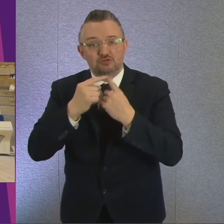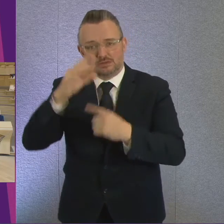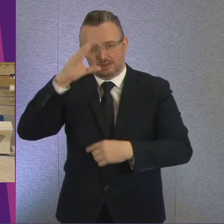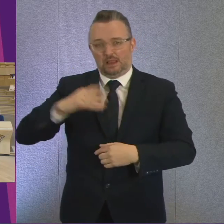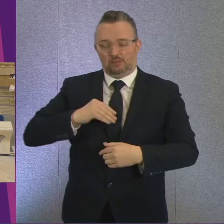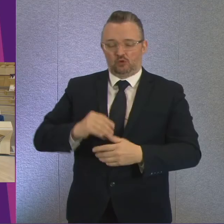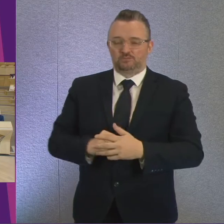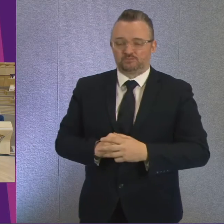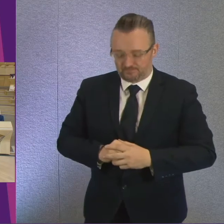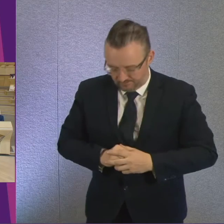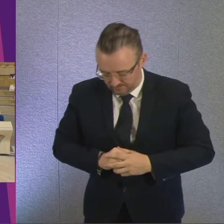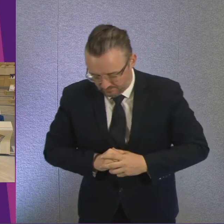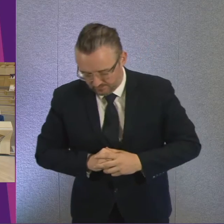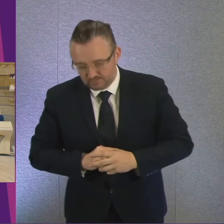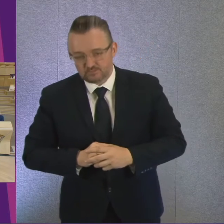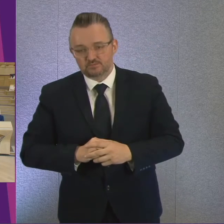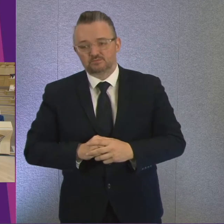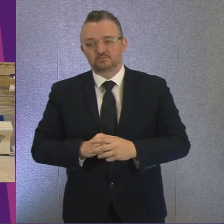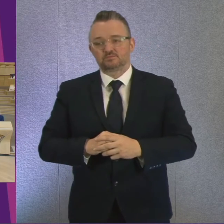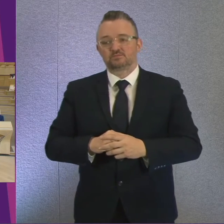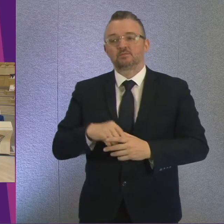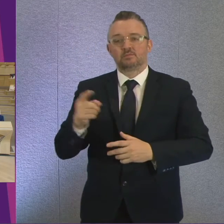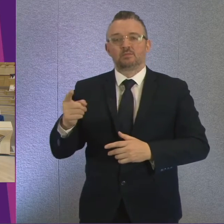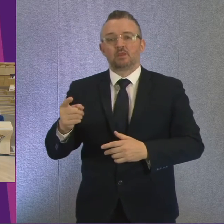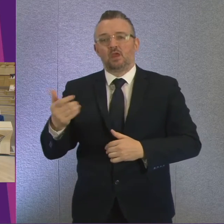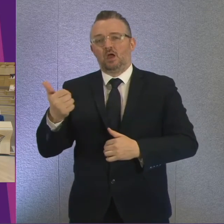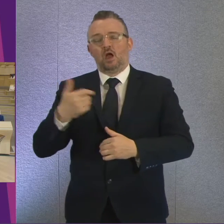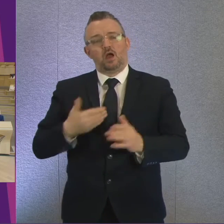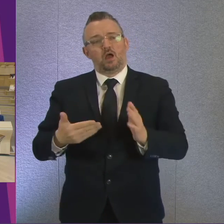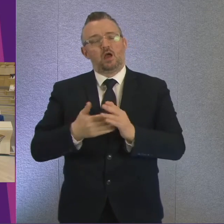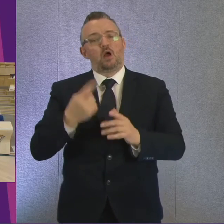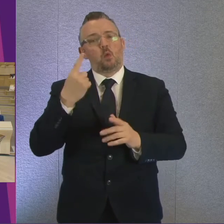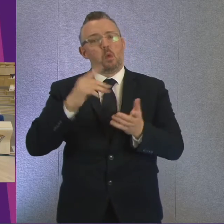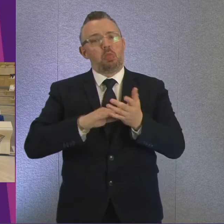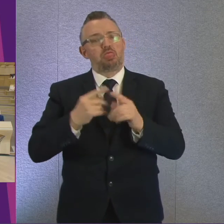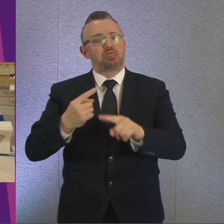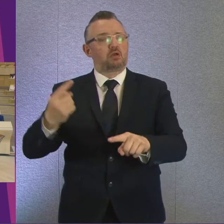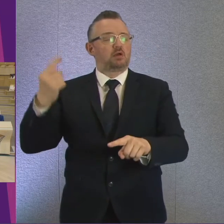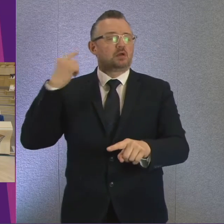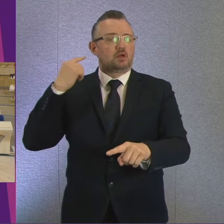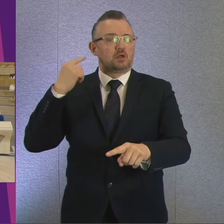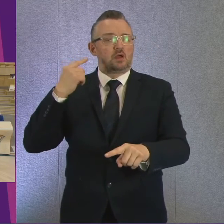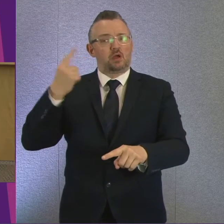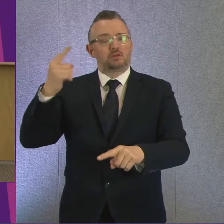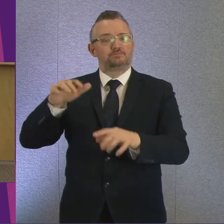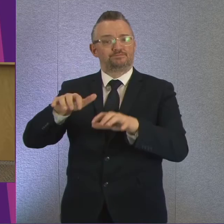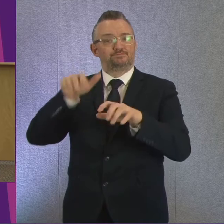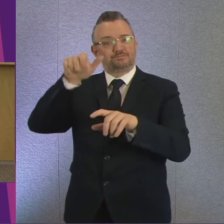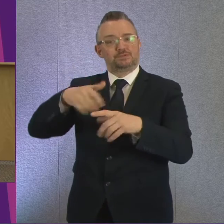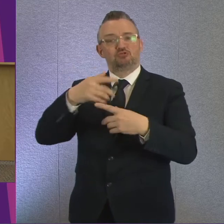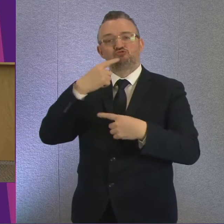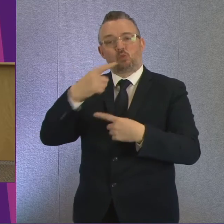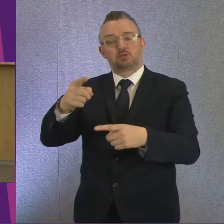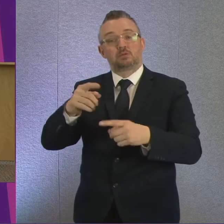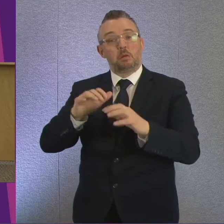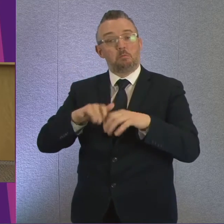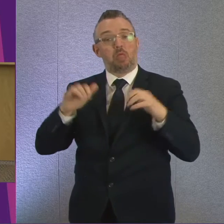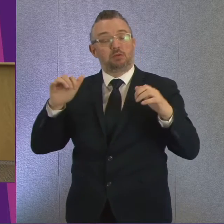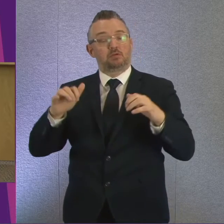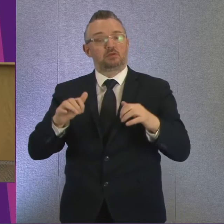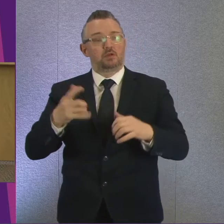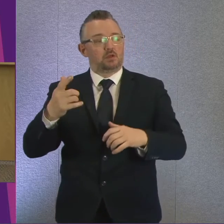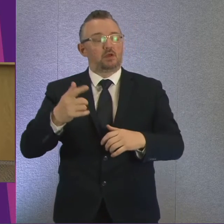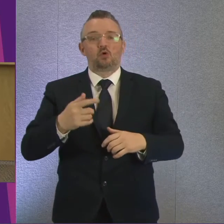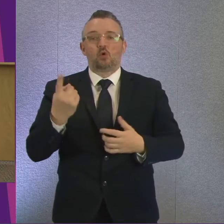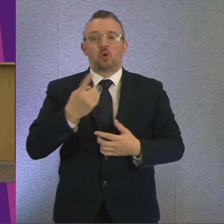Alex Cole-Hamilton. For that answer also. A month ago, the Education Secretary told Parliament that vulnerable children would be supported,